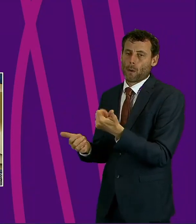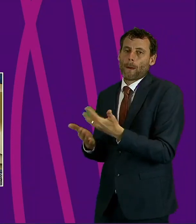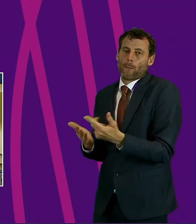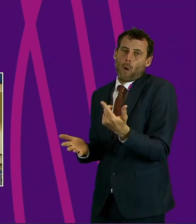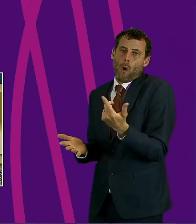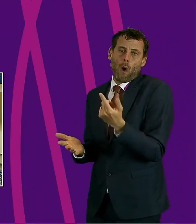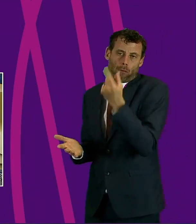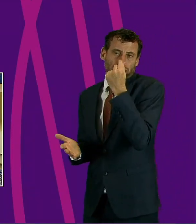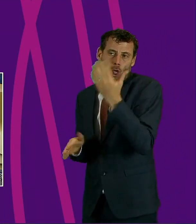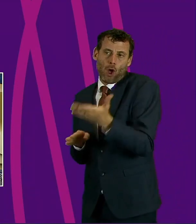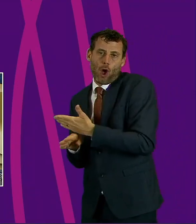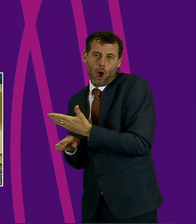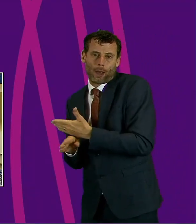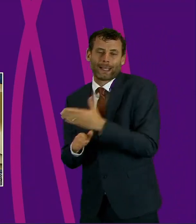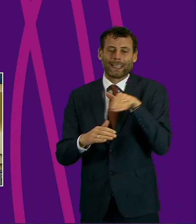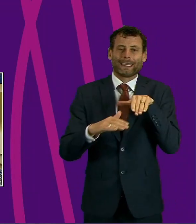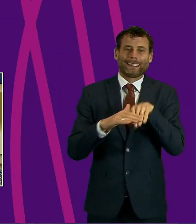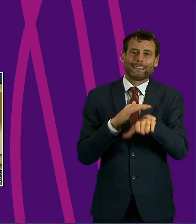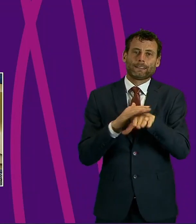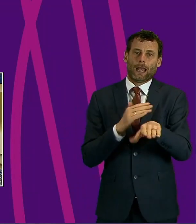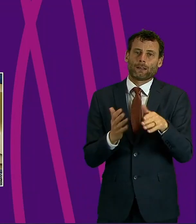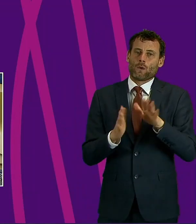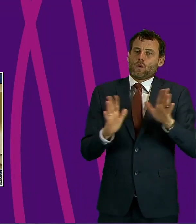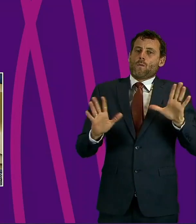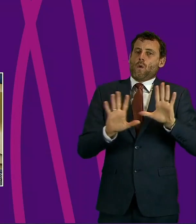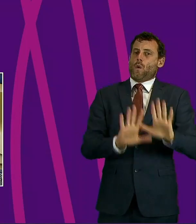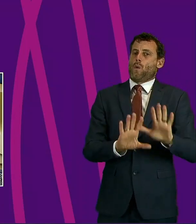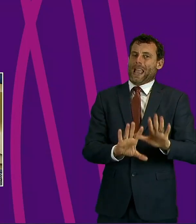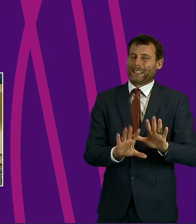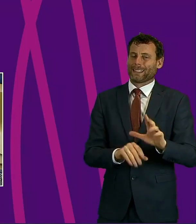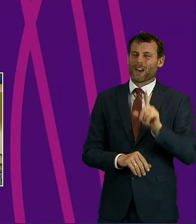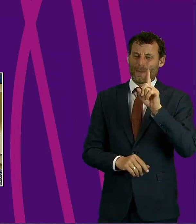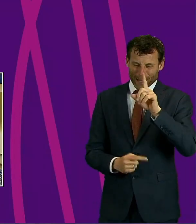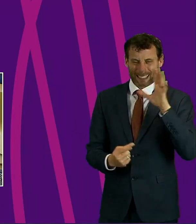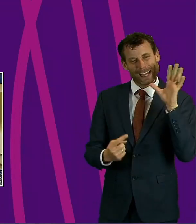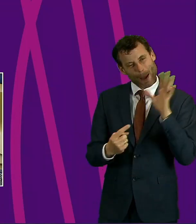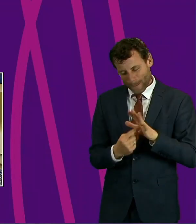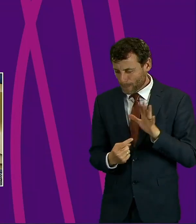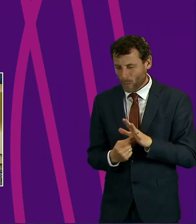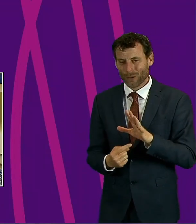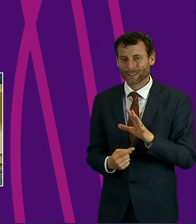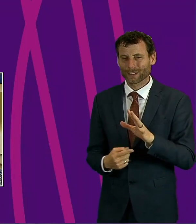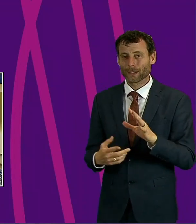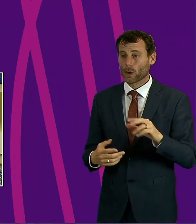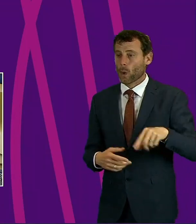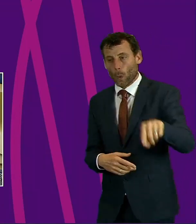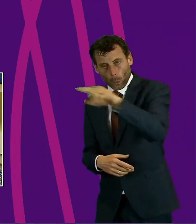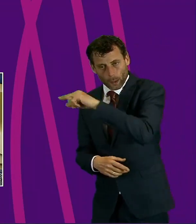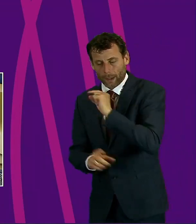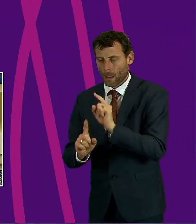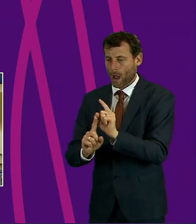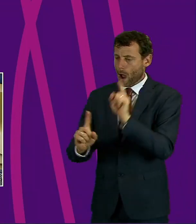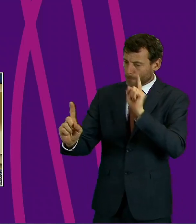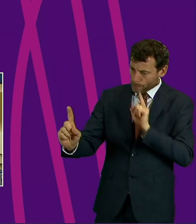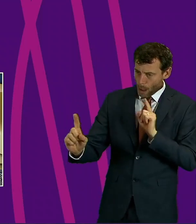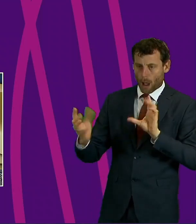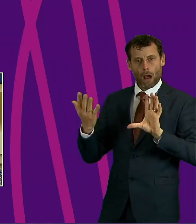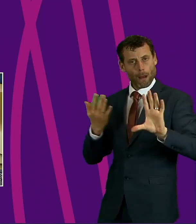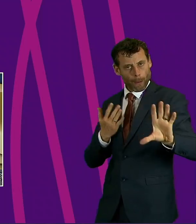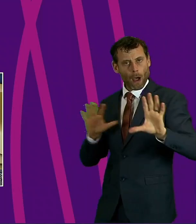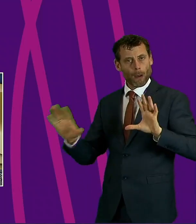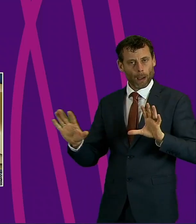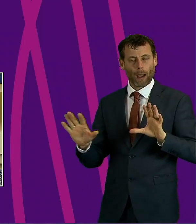will also be really necessary for us to continue to maintain safe social distancing. So there are clearly some